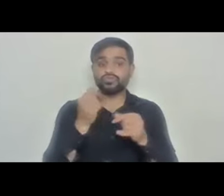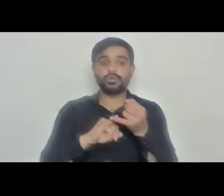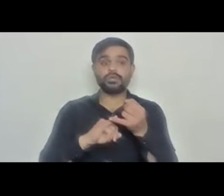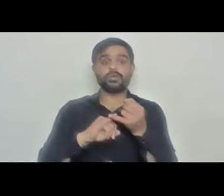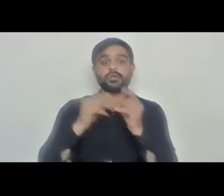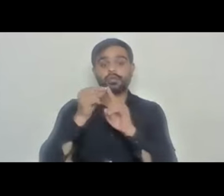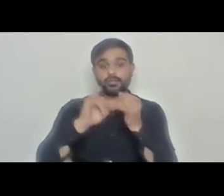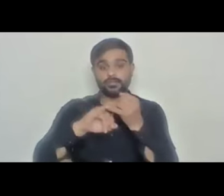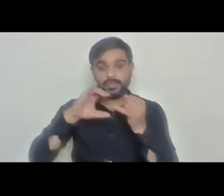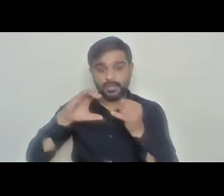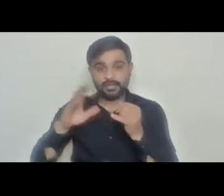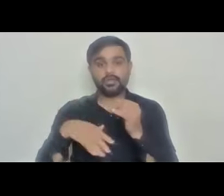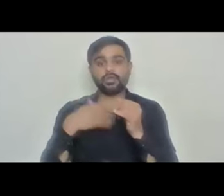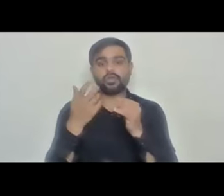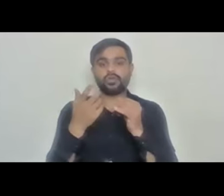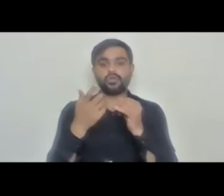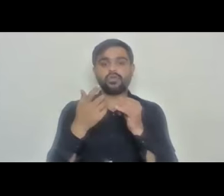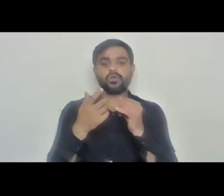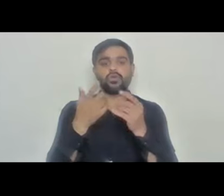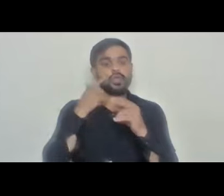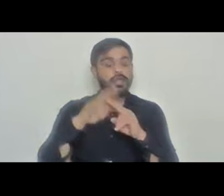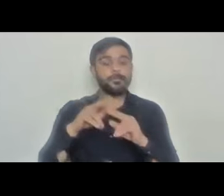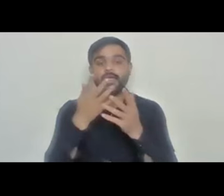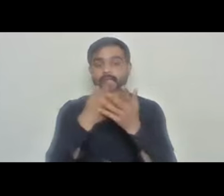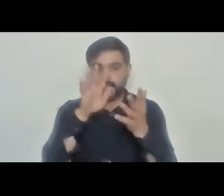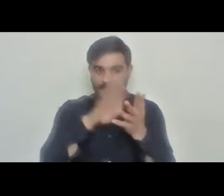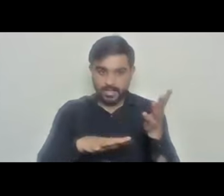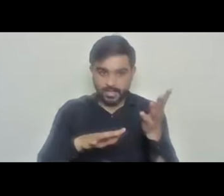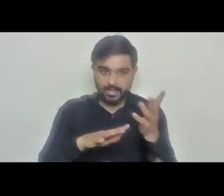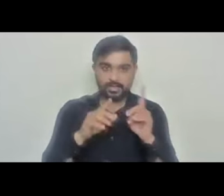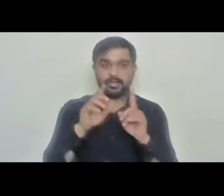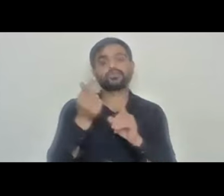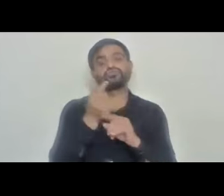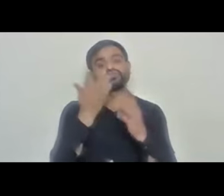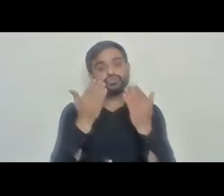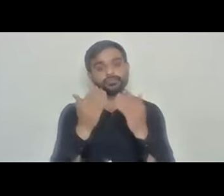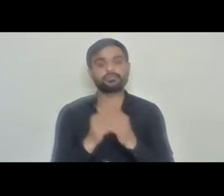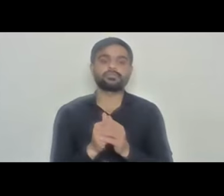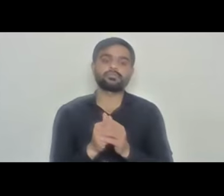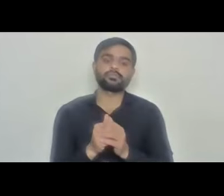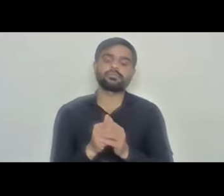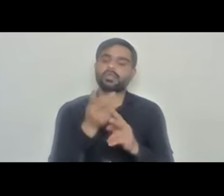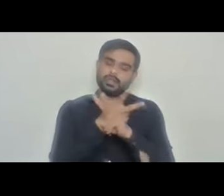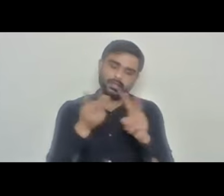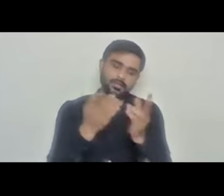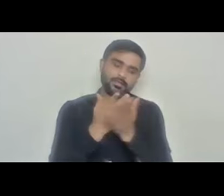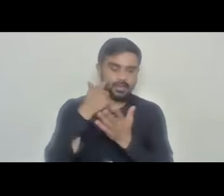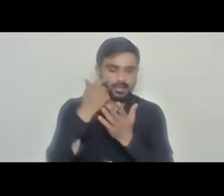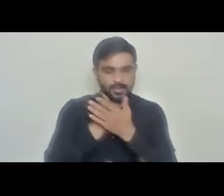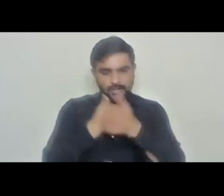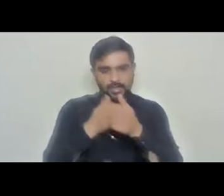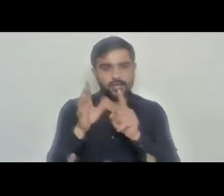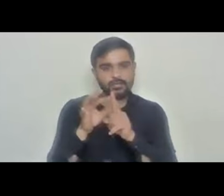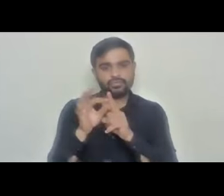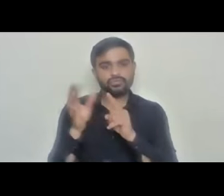like SPSS, R, Python, even Excel. MS Excel is used to run various tests. You can run a